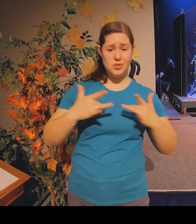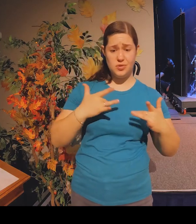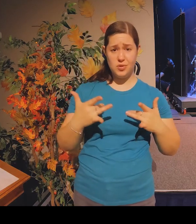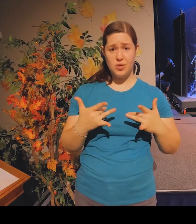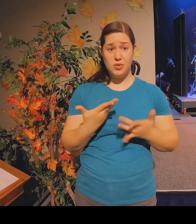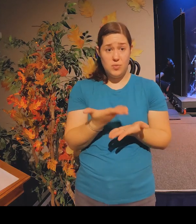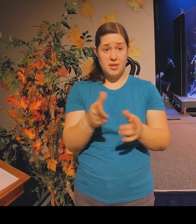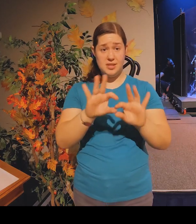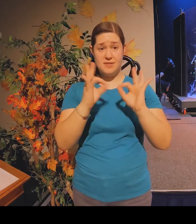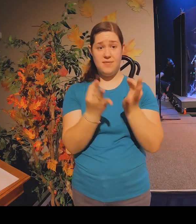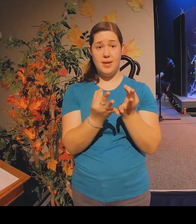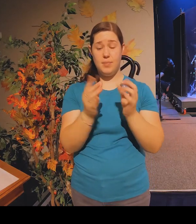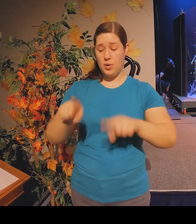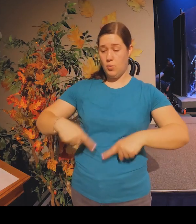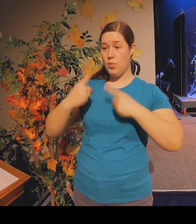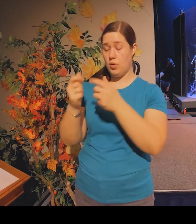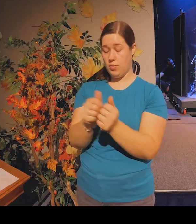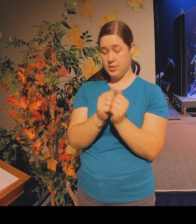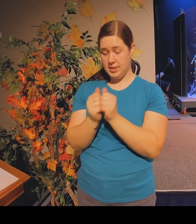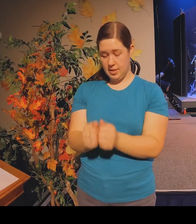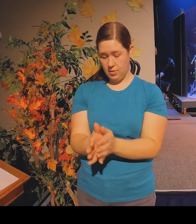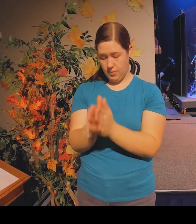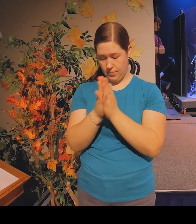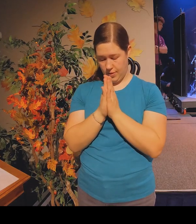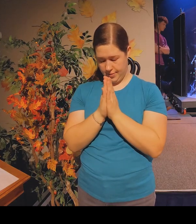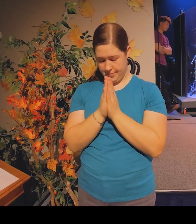prayer. Let us pray.